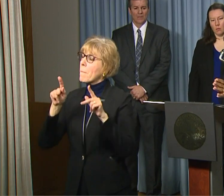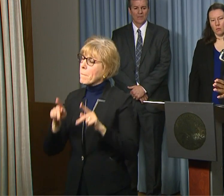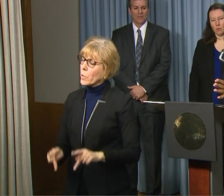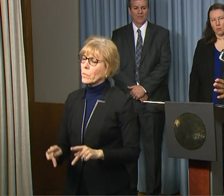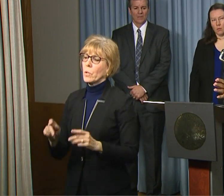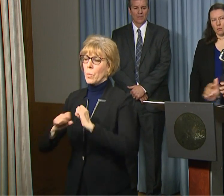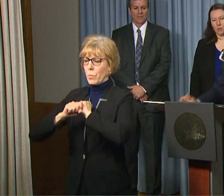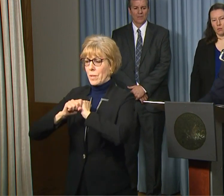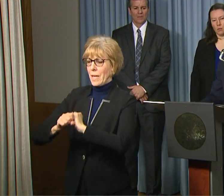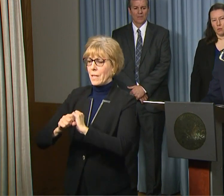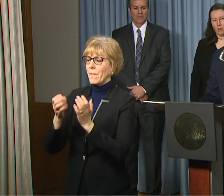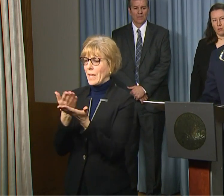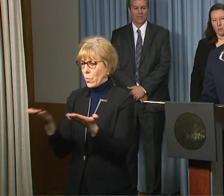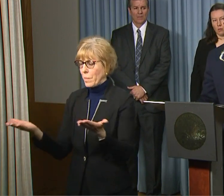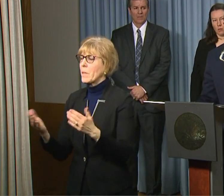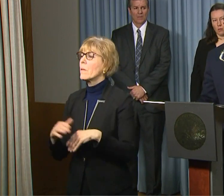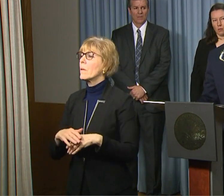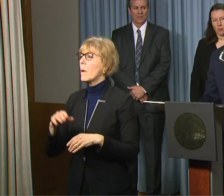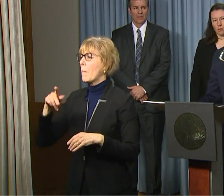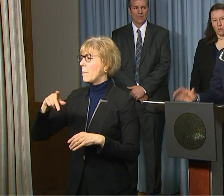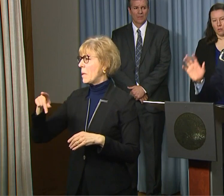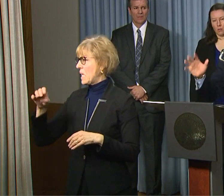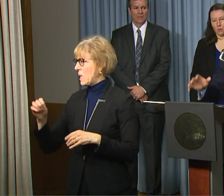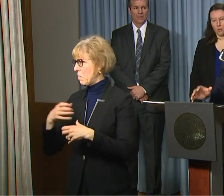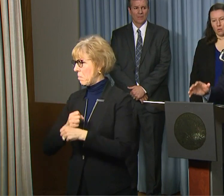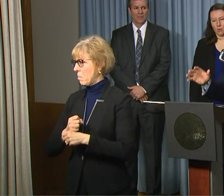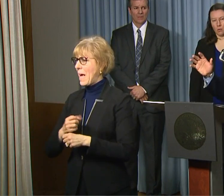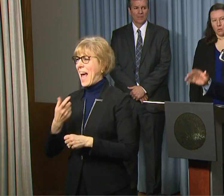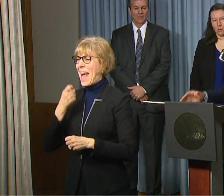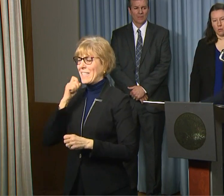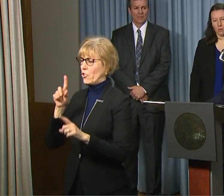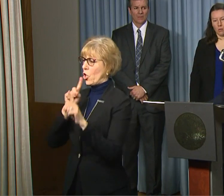PPE. I just got off the phone with I